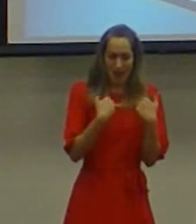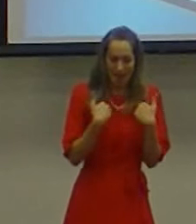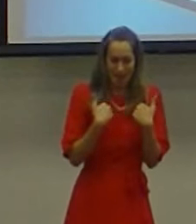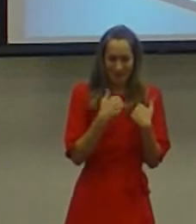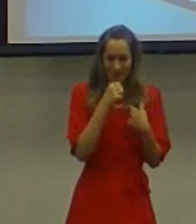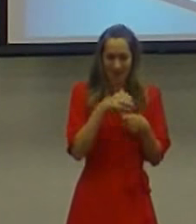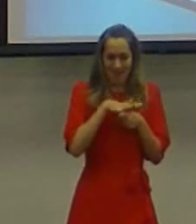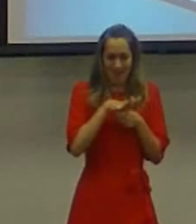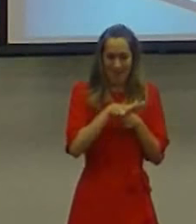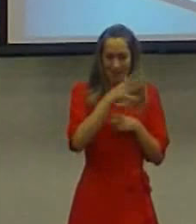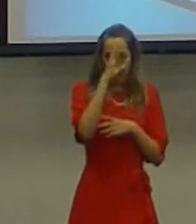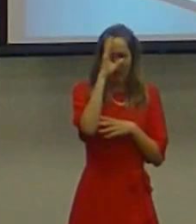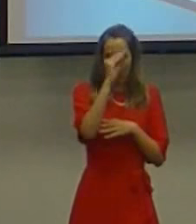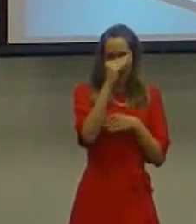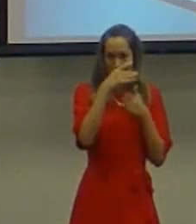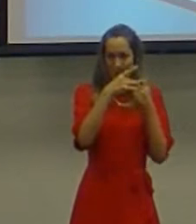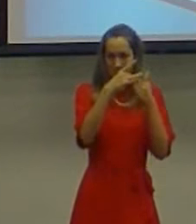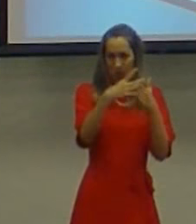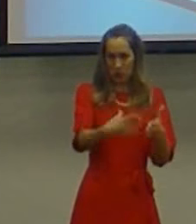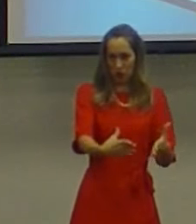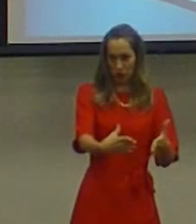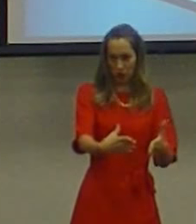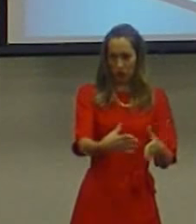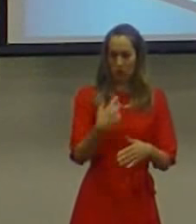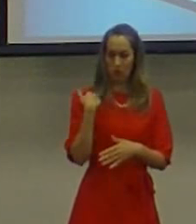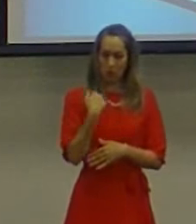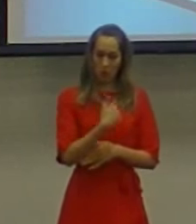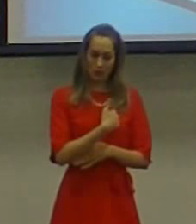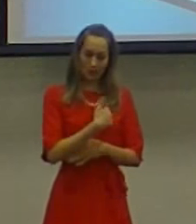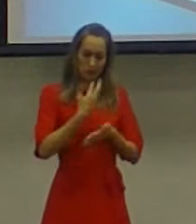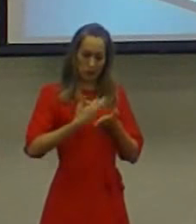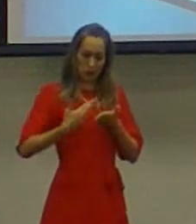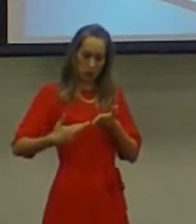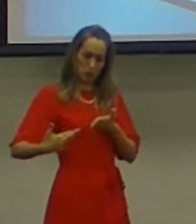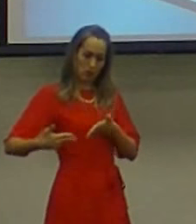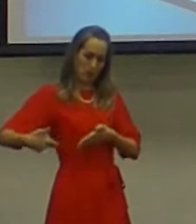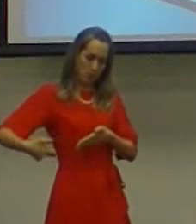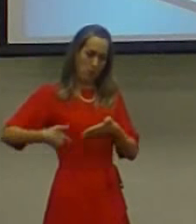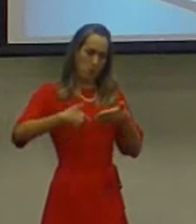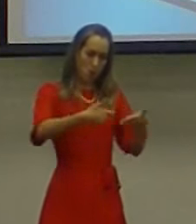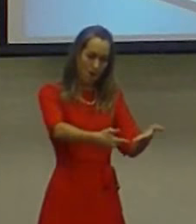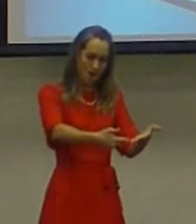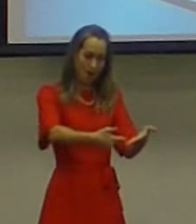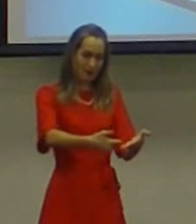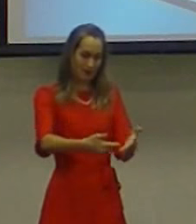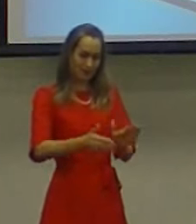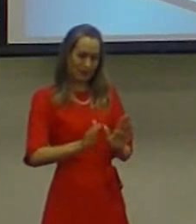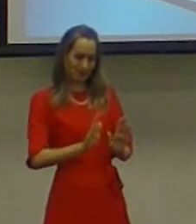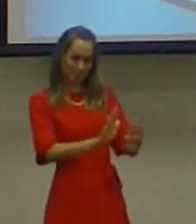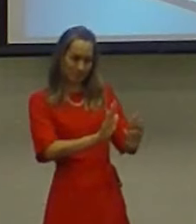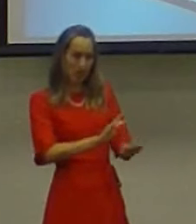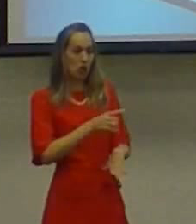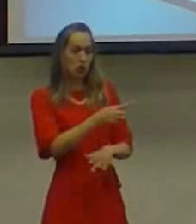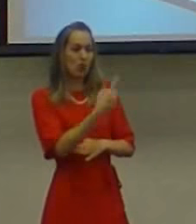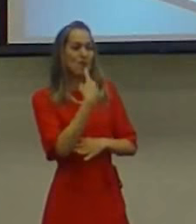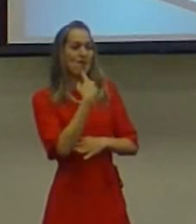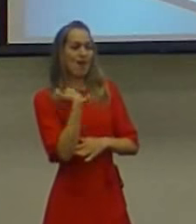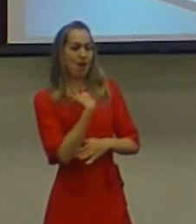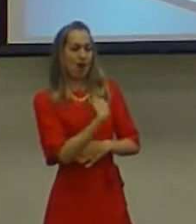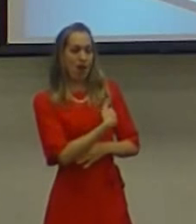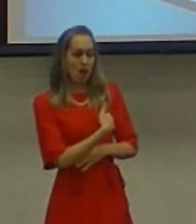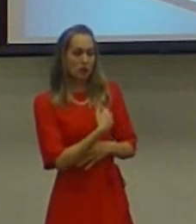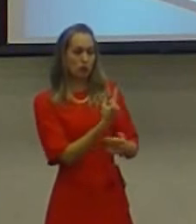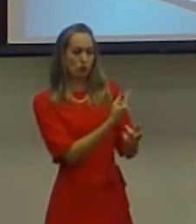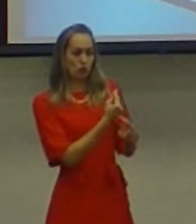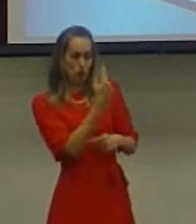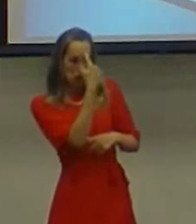church. So us bringing these resources and then telling the men that were there, this is yours. You tell us what to do, was really cool,